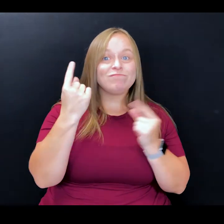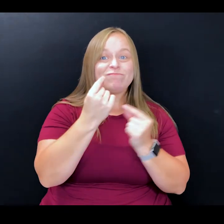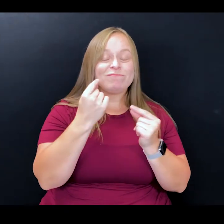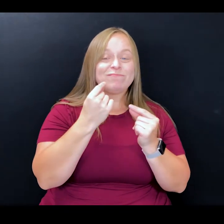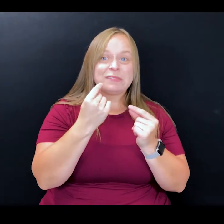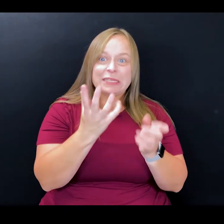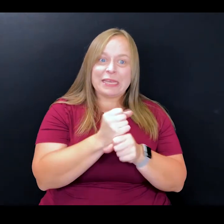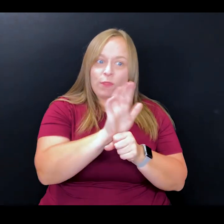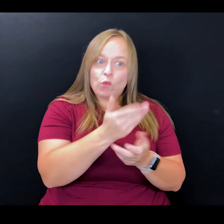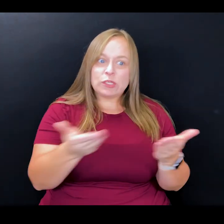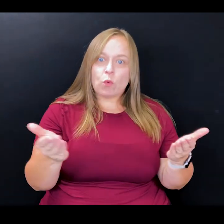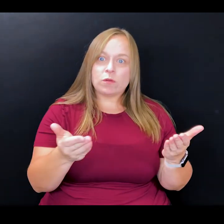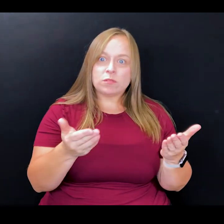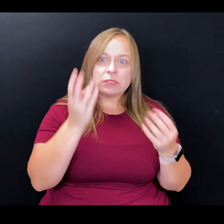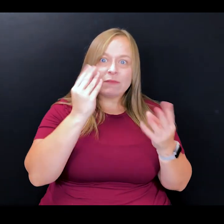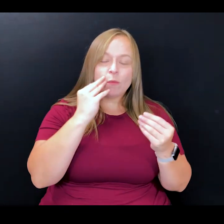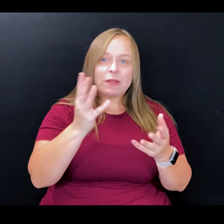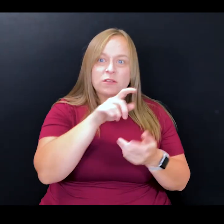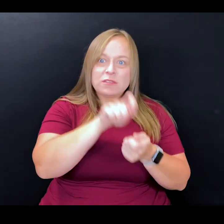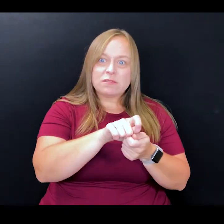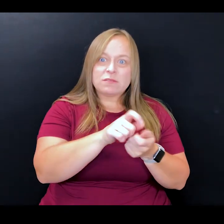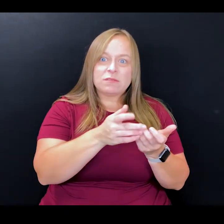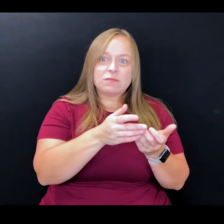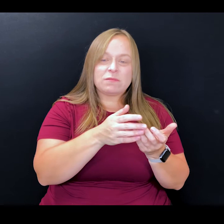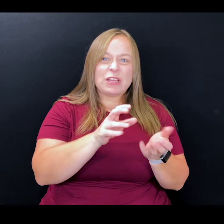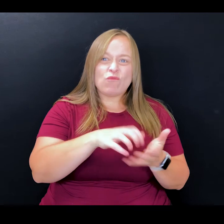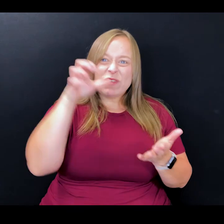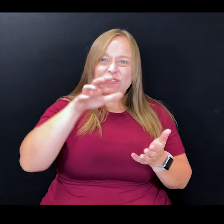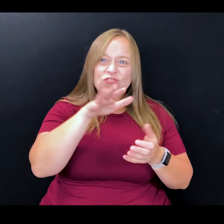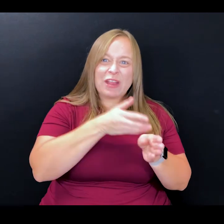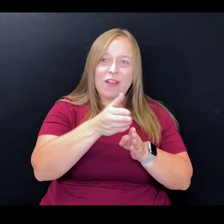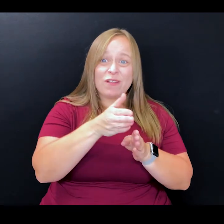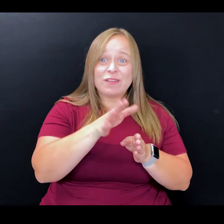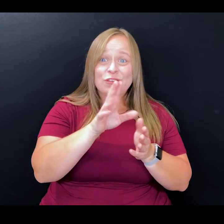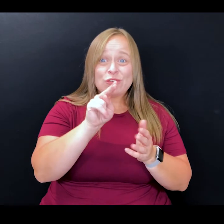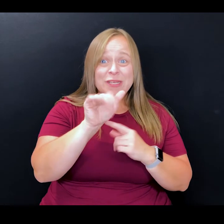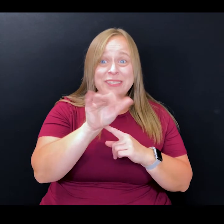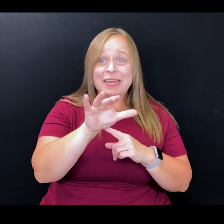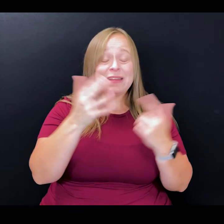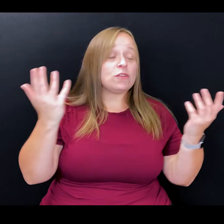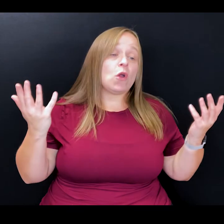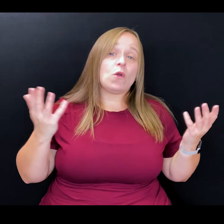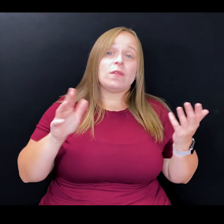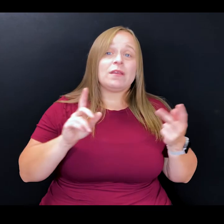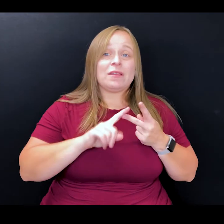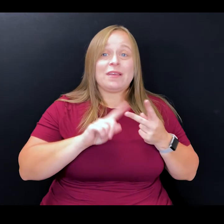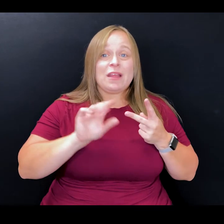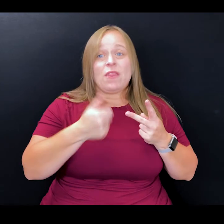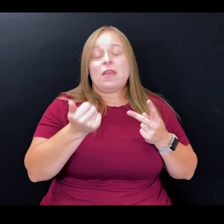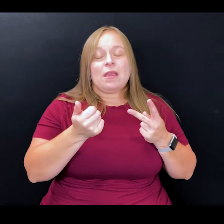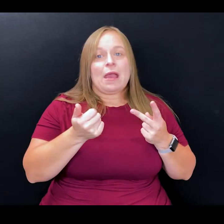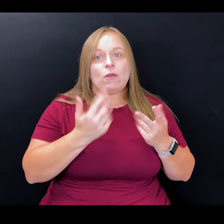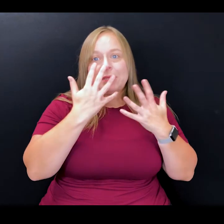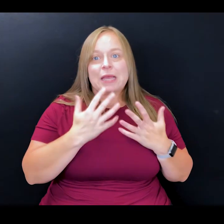and come get resources in such a rich area like New York City. So, and the other thing